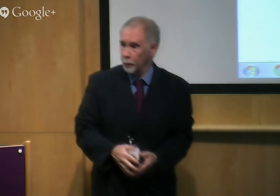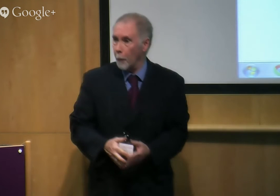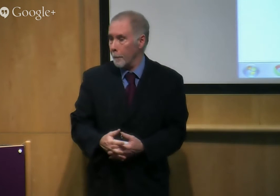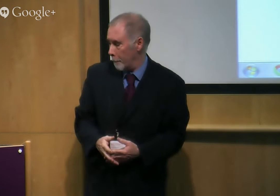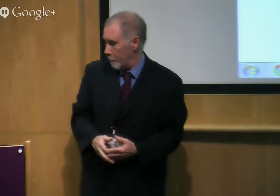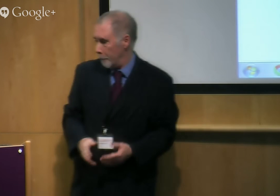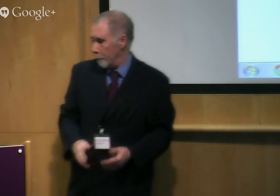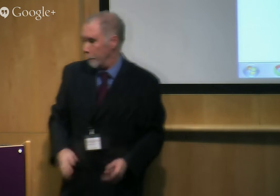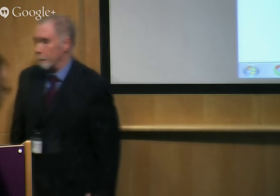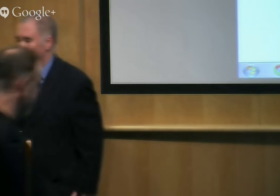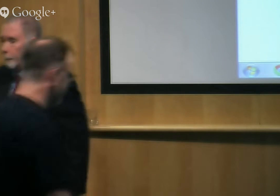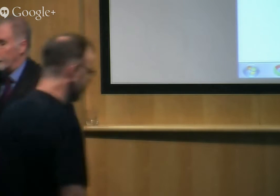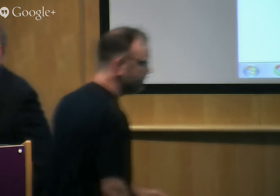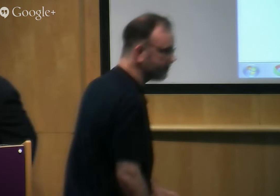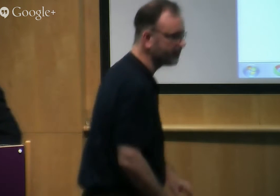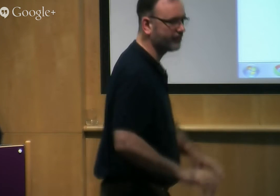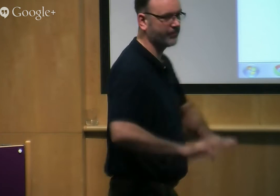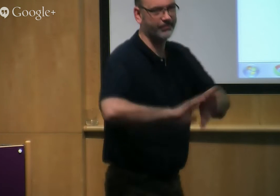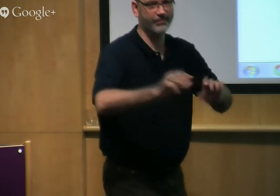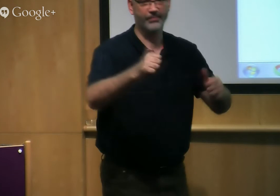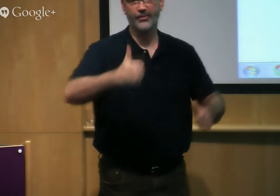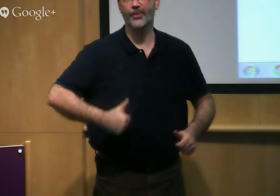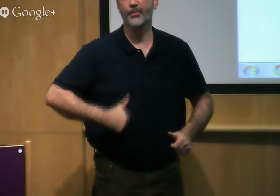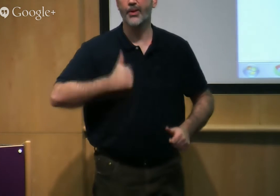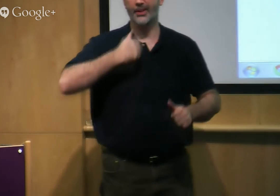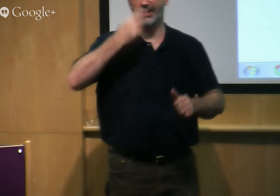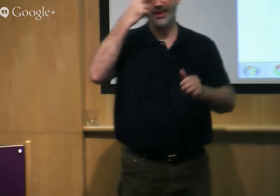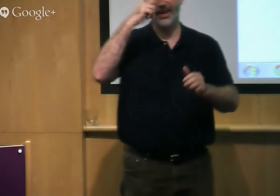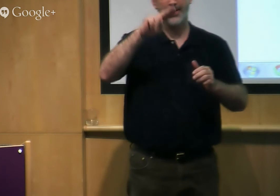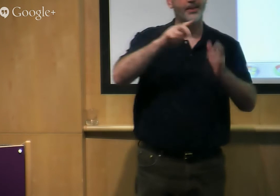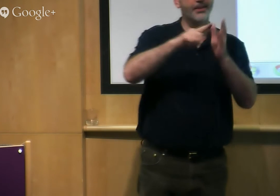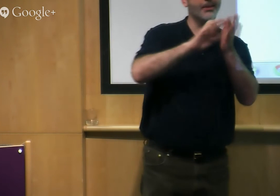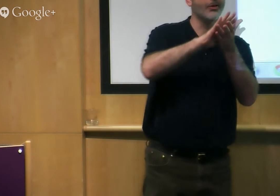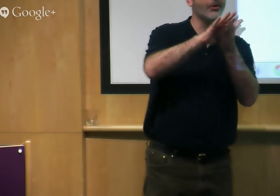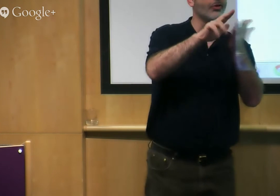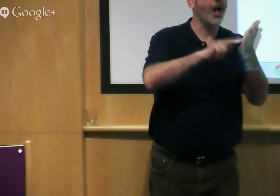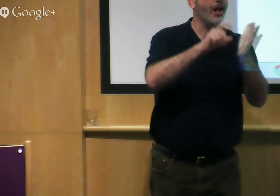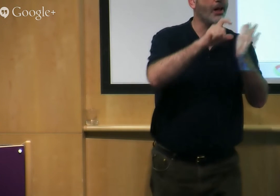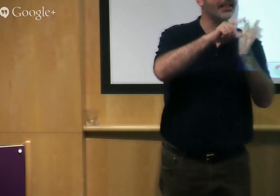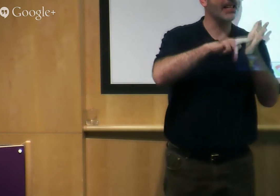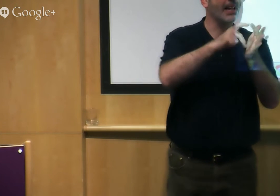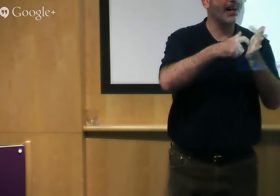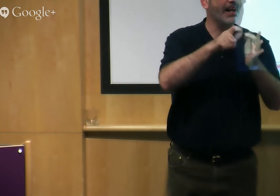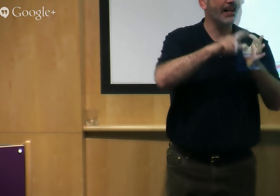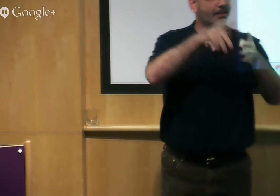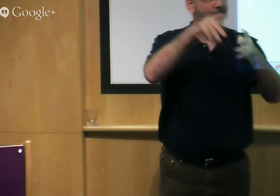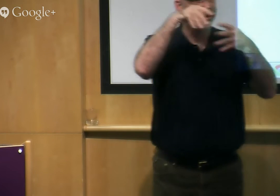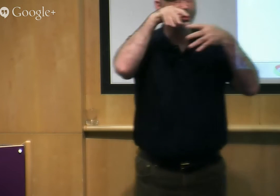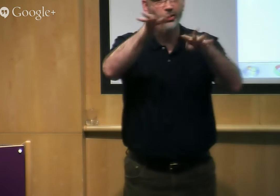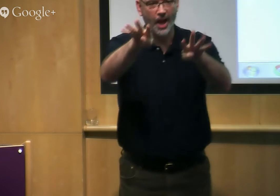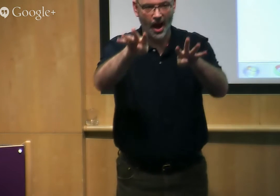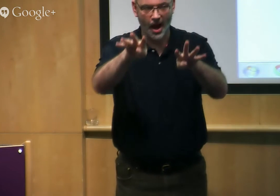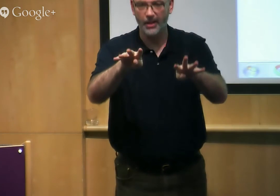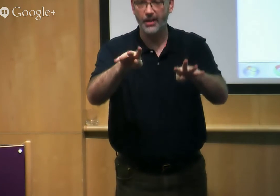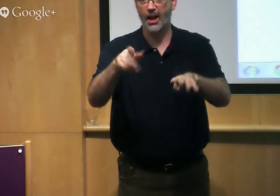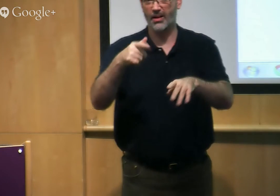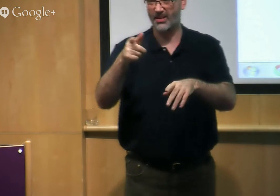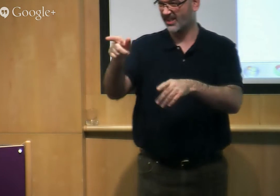terms of the time that we have available? Good morning, everybody. My name is John Dennerly. That's my surname.